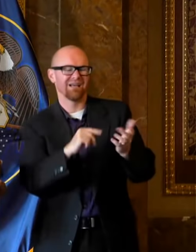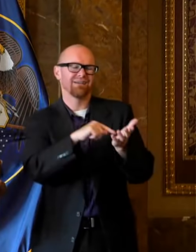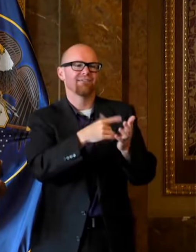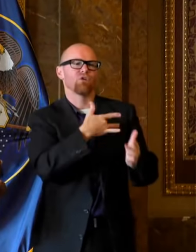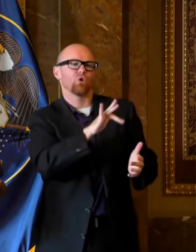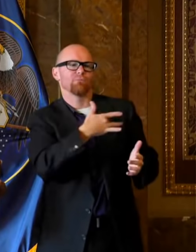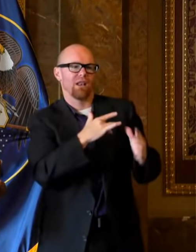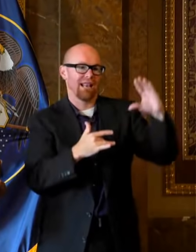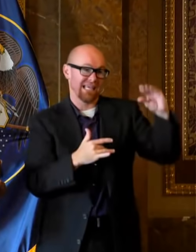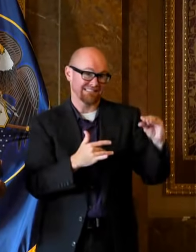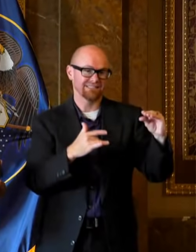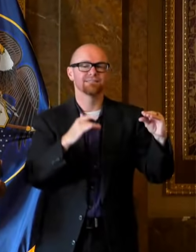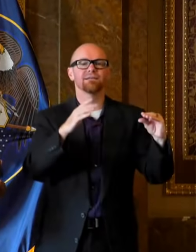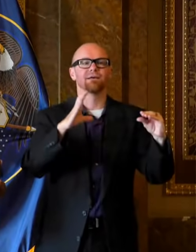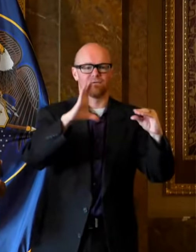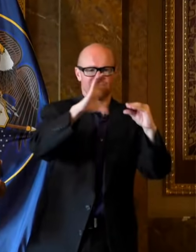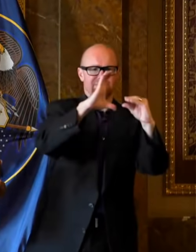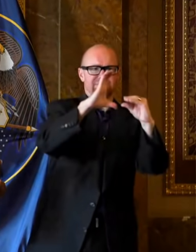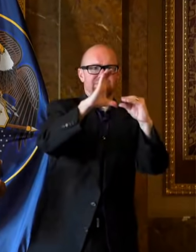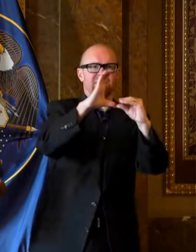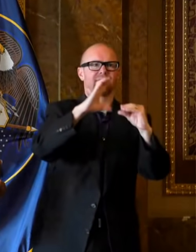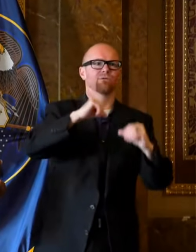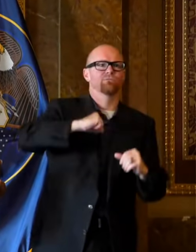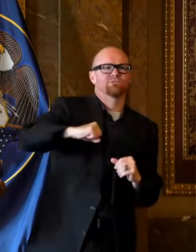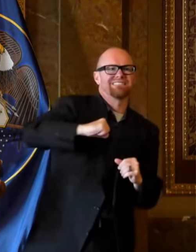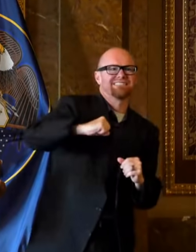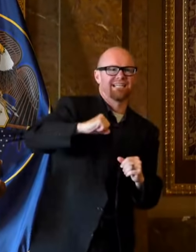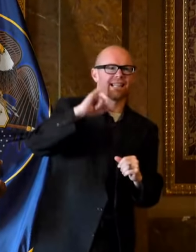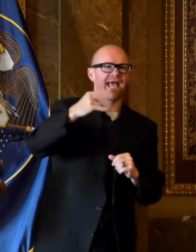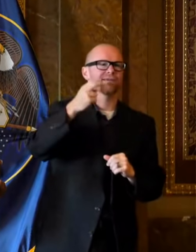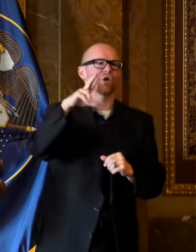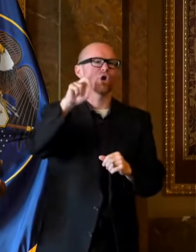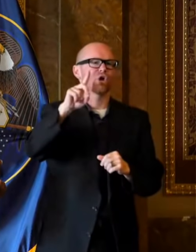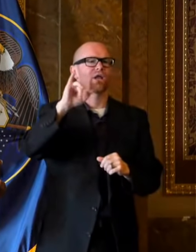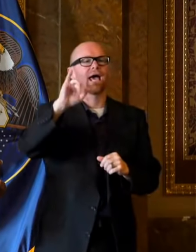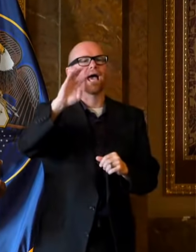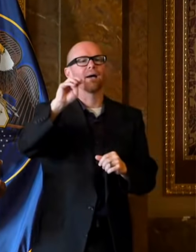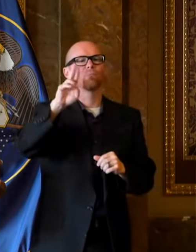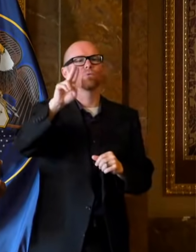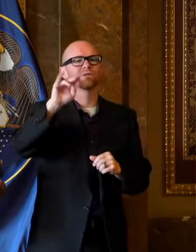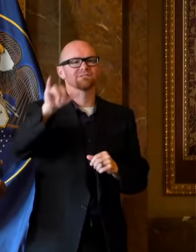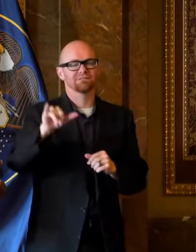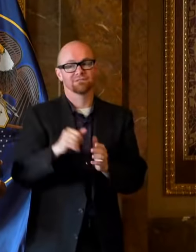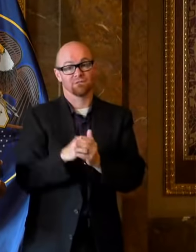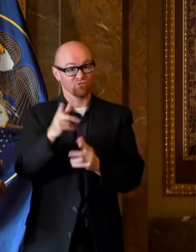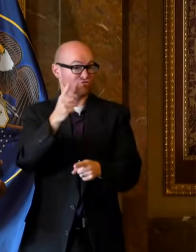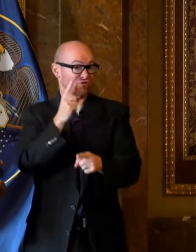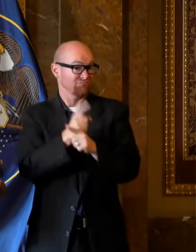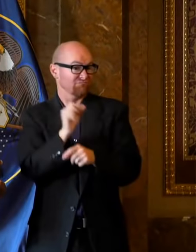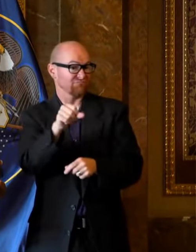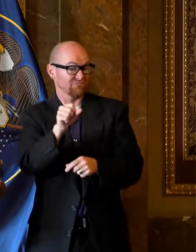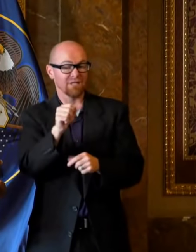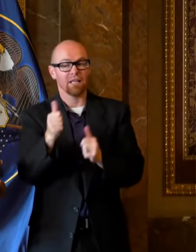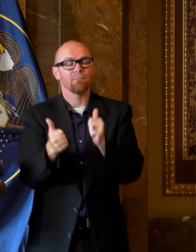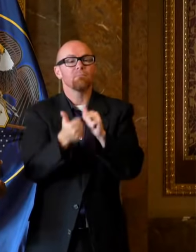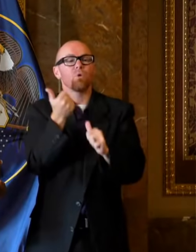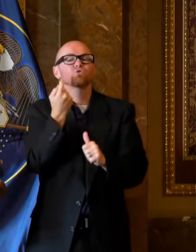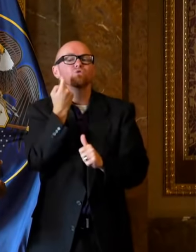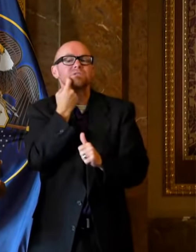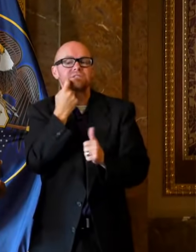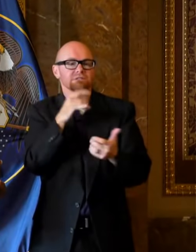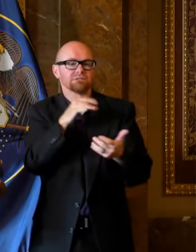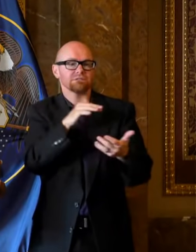means. Some of the data that is coming out, we haven't talked much about it, but we do know now that the most recent studies have